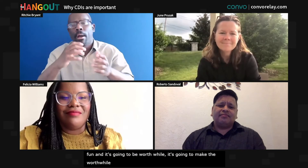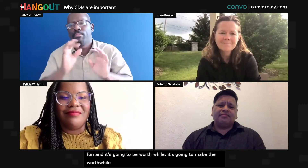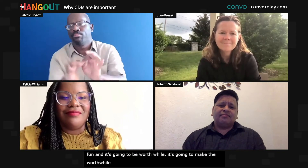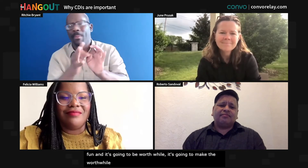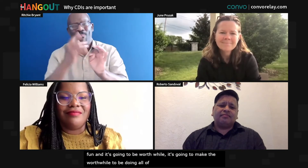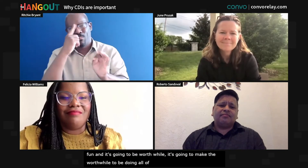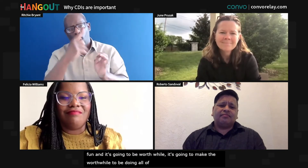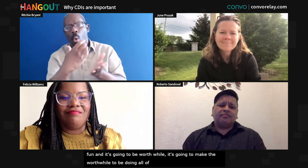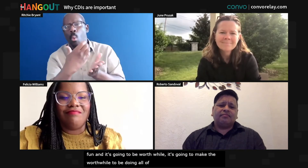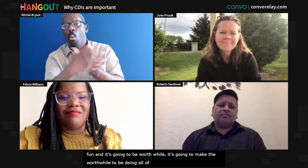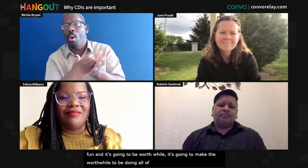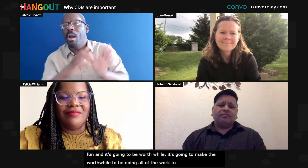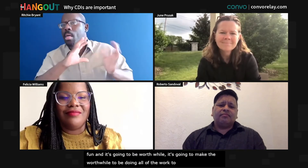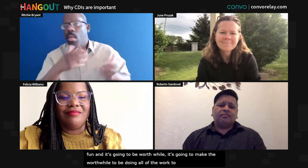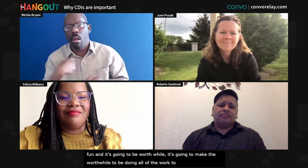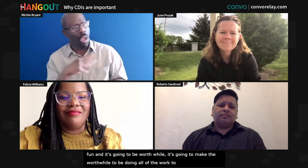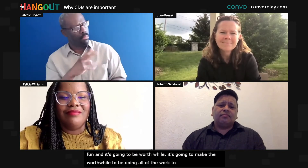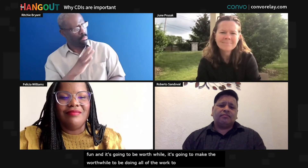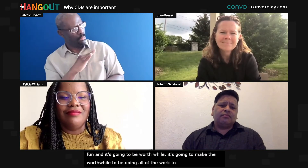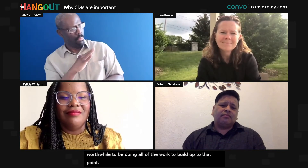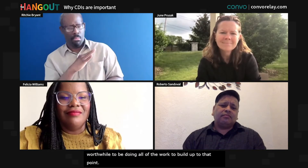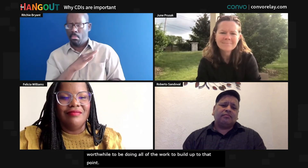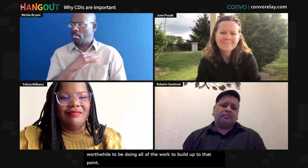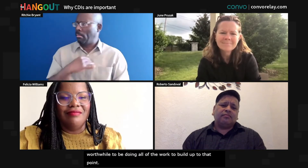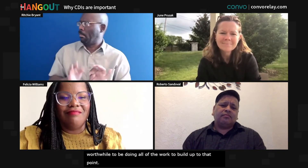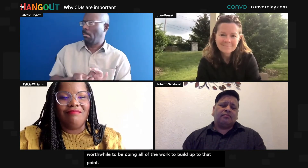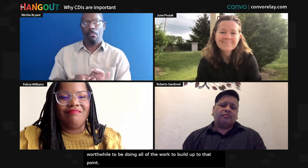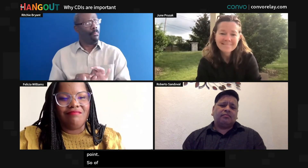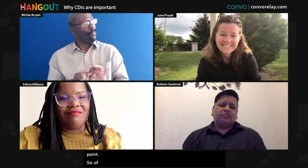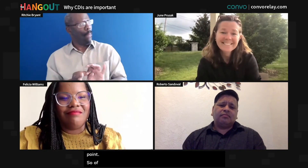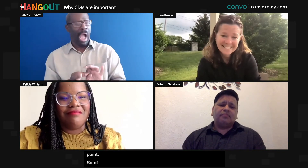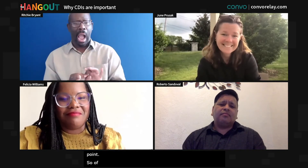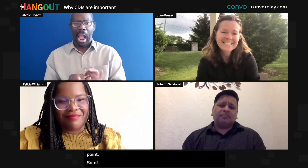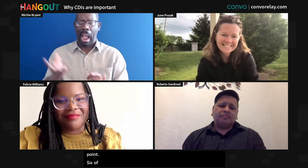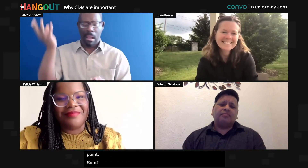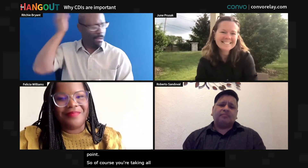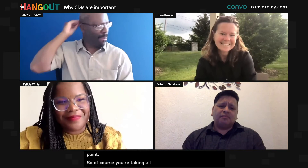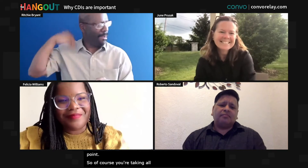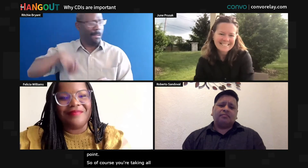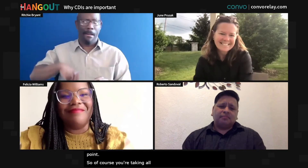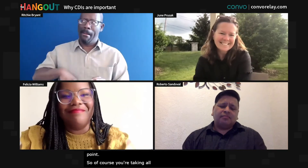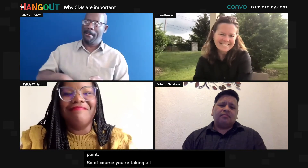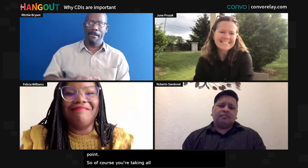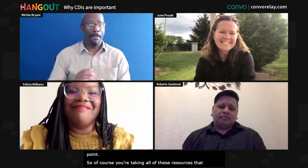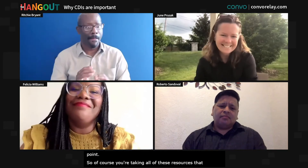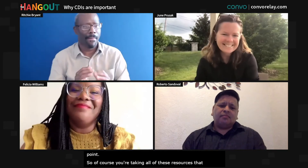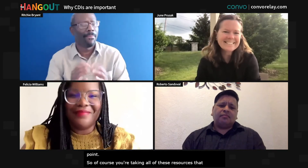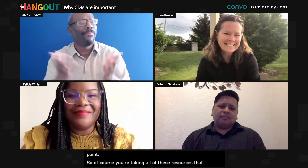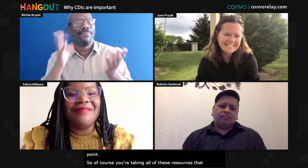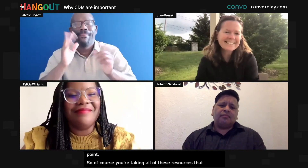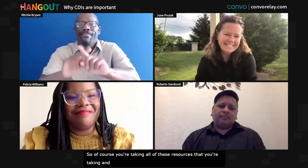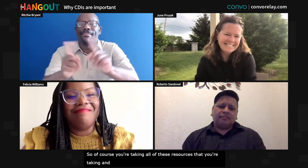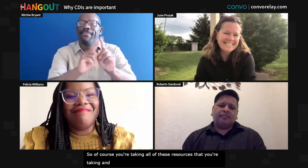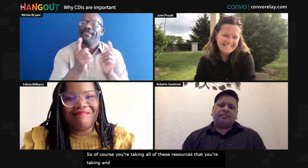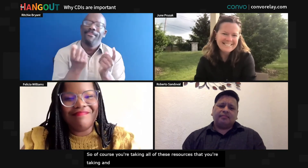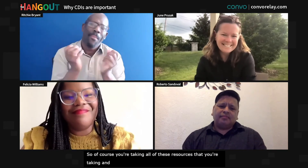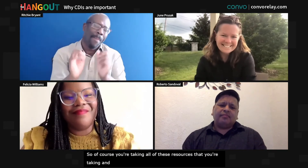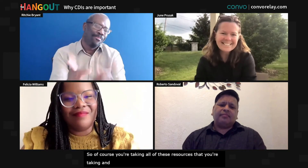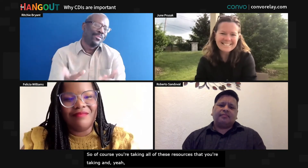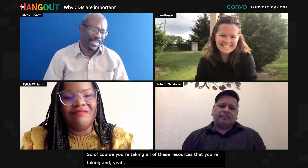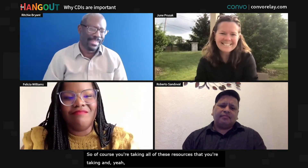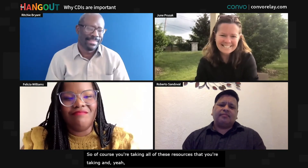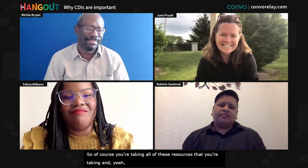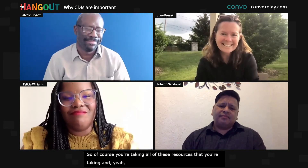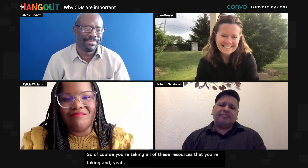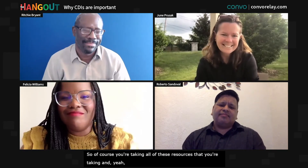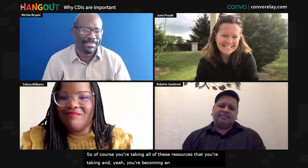point. So, of course, you're taking all these courses that you're taking. And yeah, you're becoming an interpreter. You're learning every